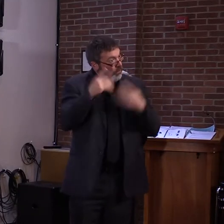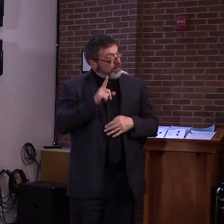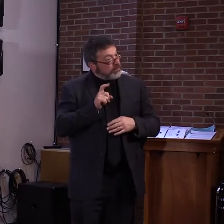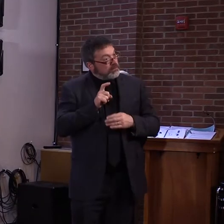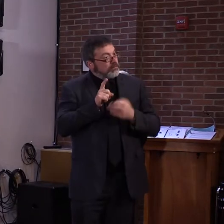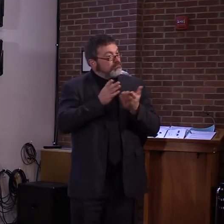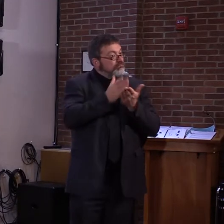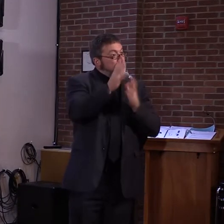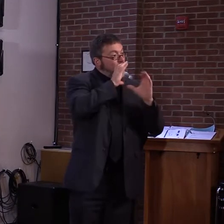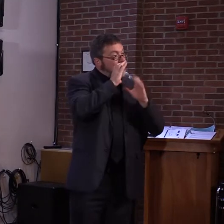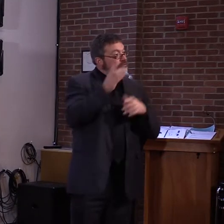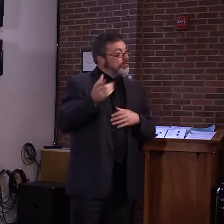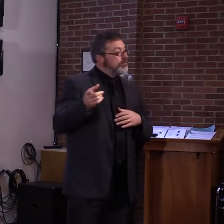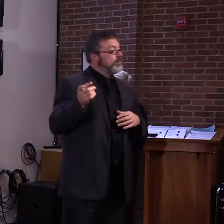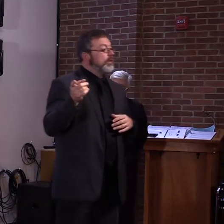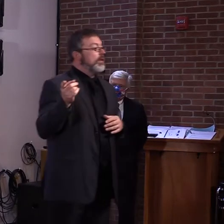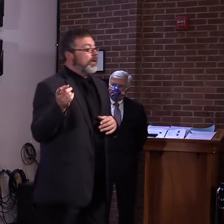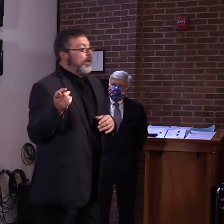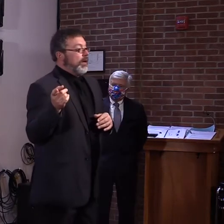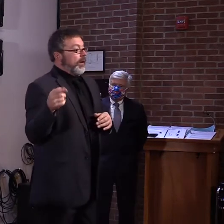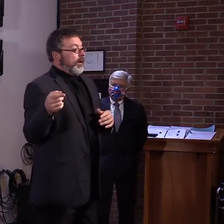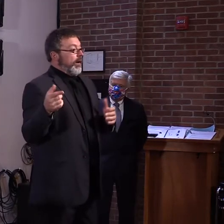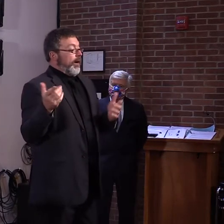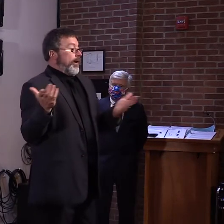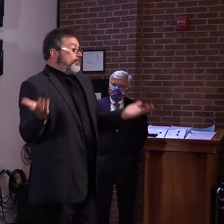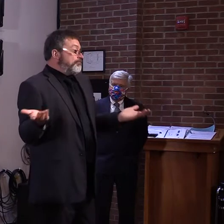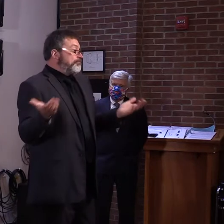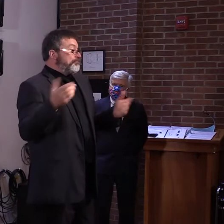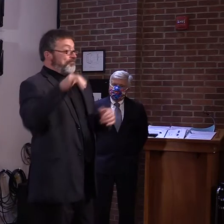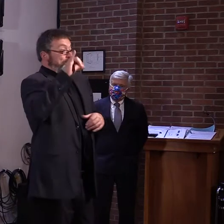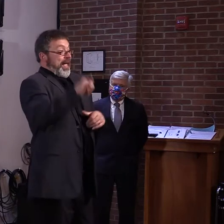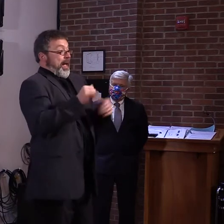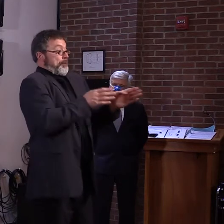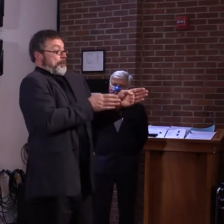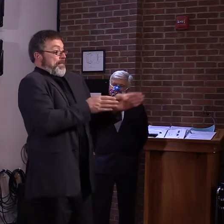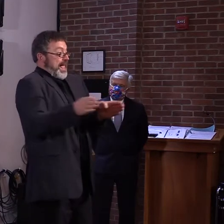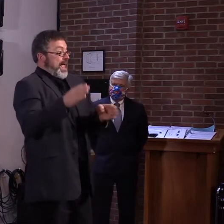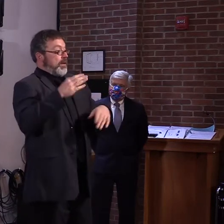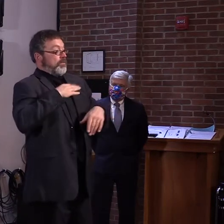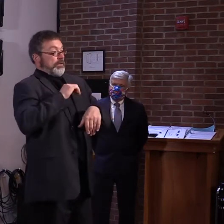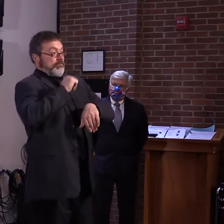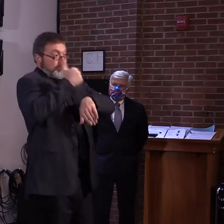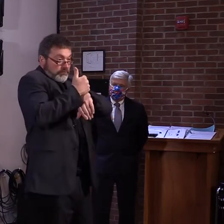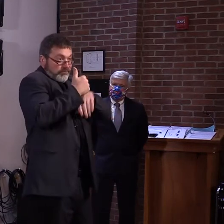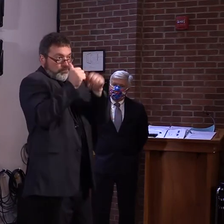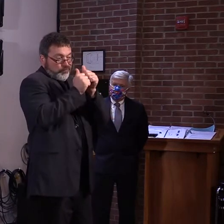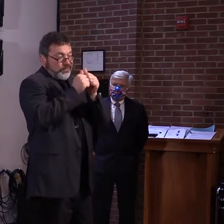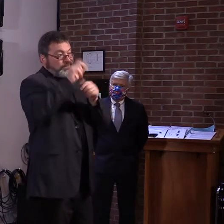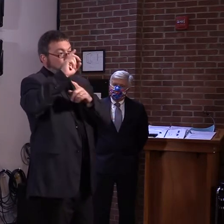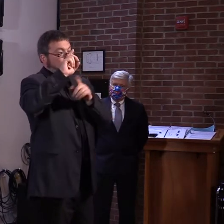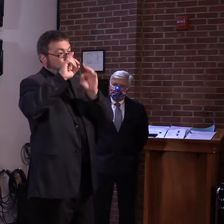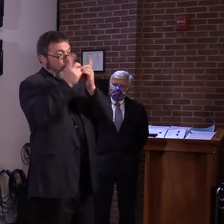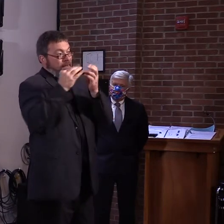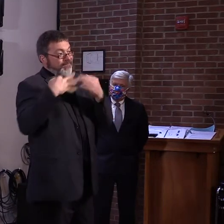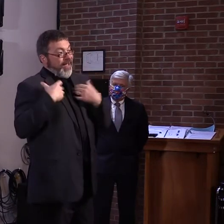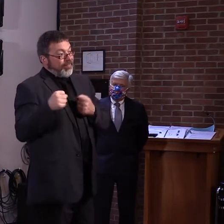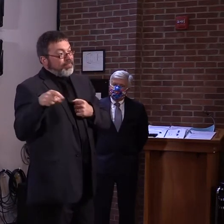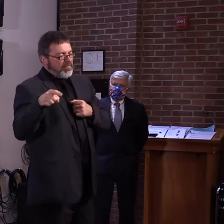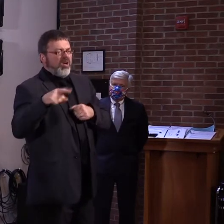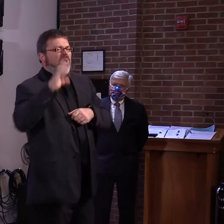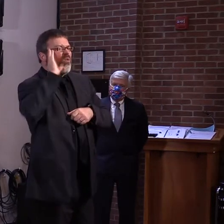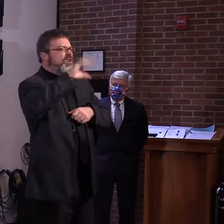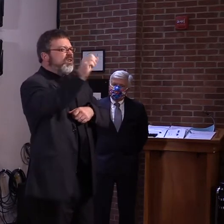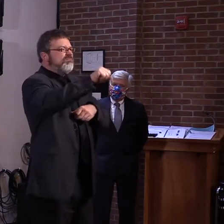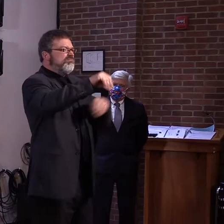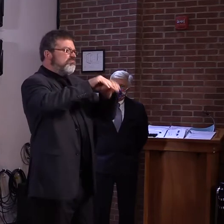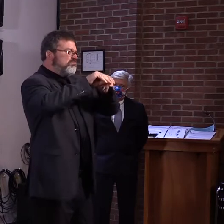describe our thinking and our parameters around how we're doing the reporting. to be a Vermont plan.